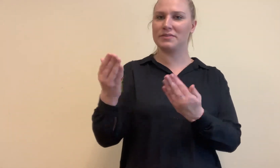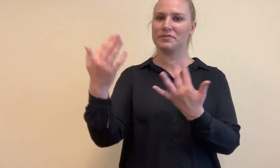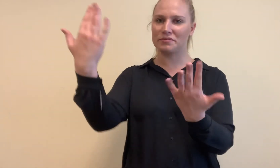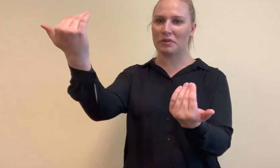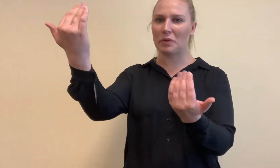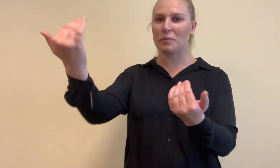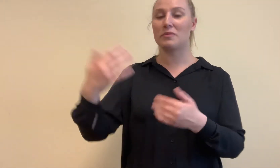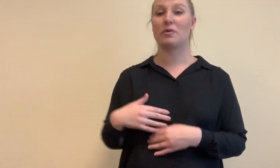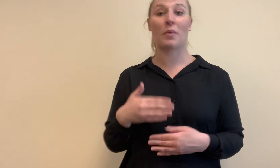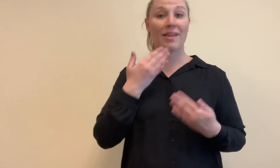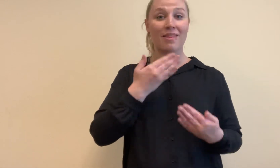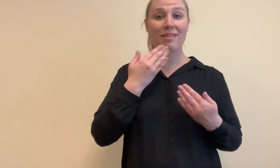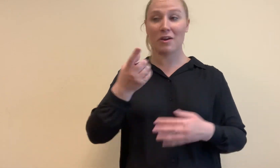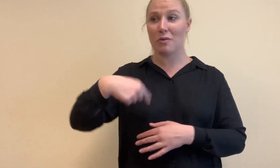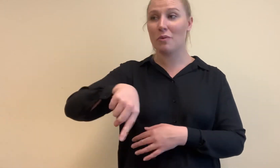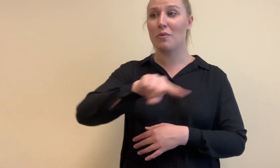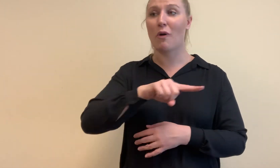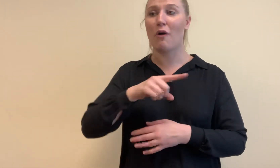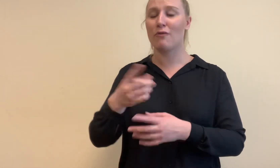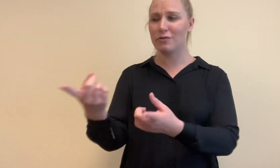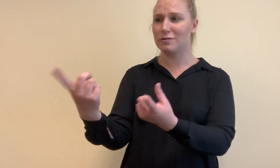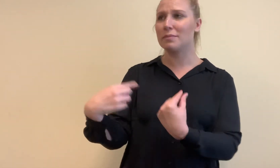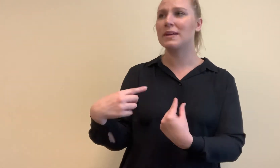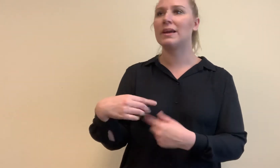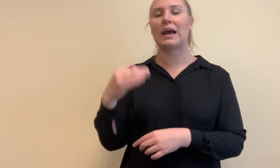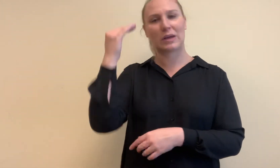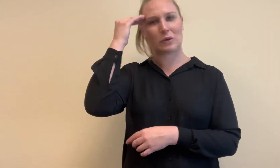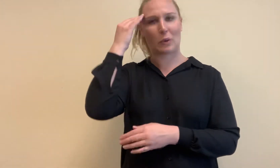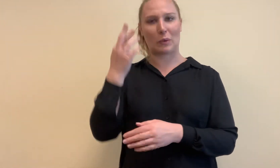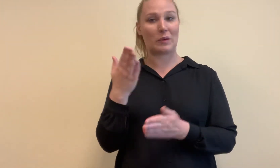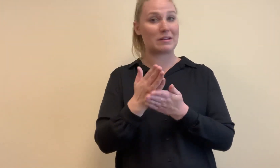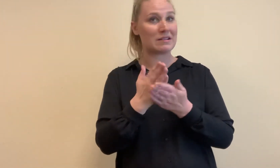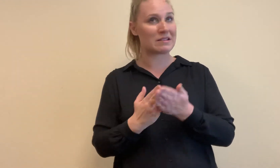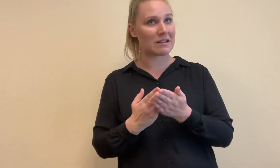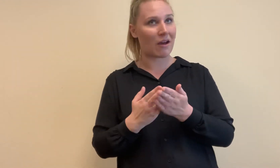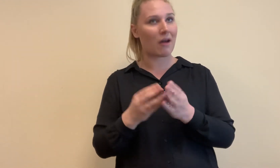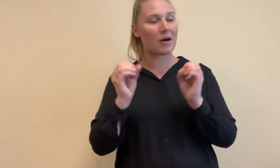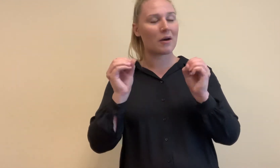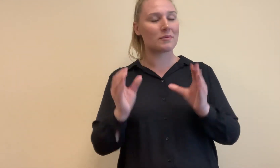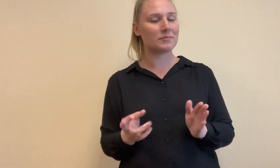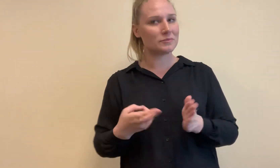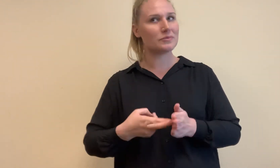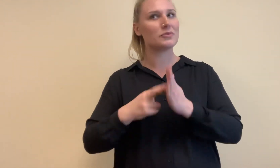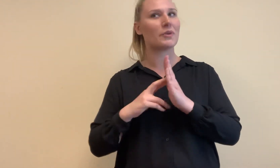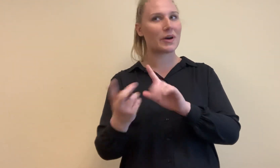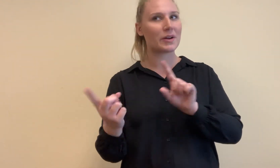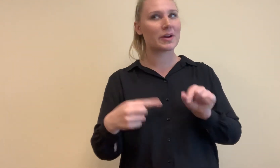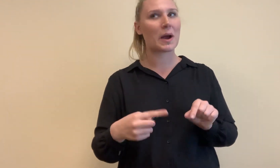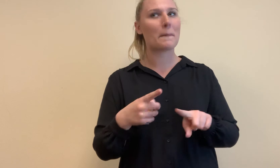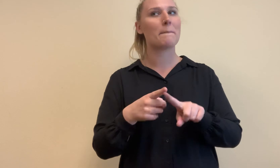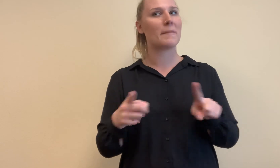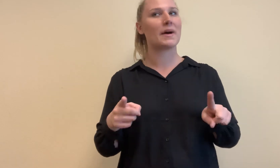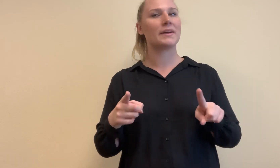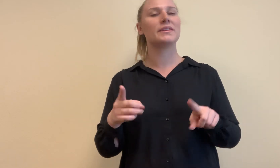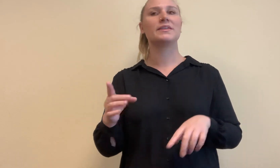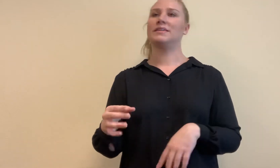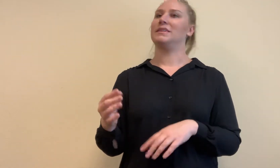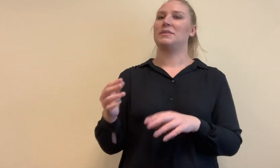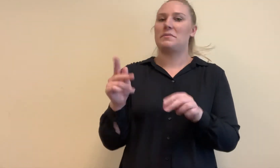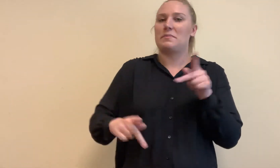out, especially those of you. I know that some teachers required you to come, so I appreciate that. But for the folks that came out on